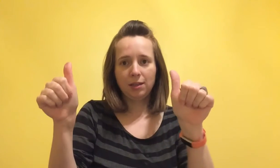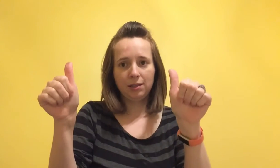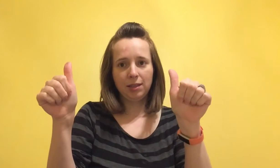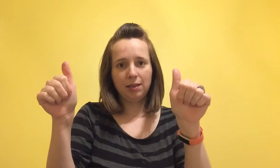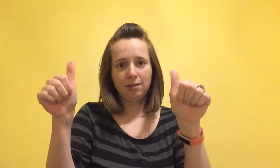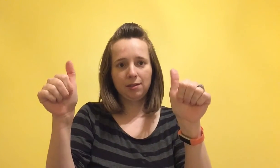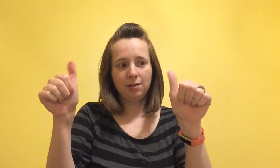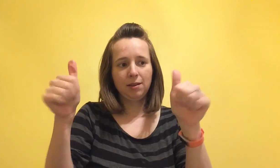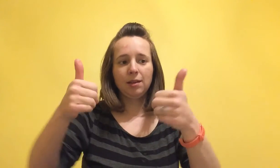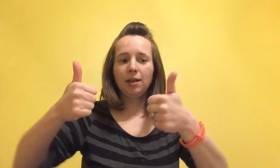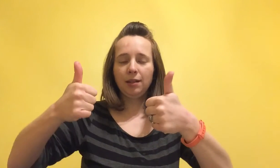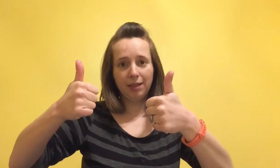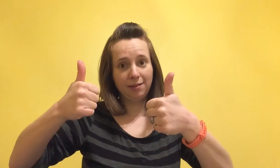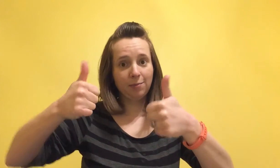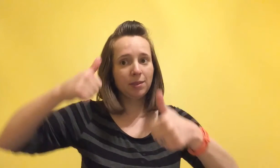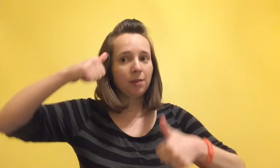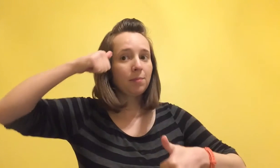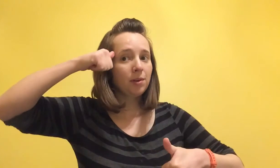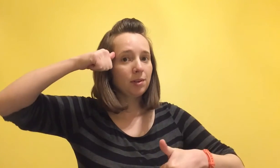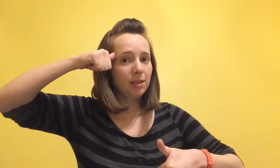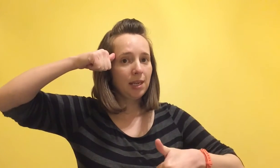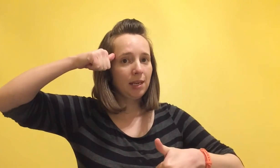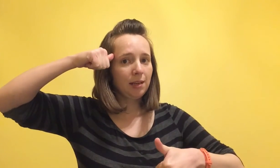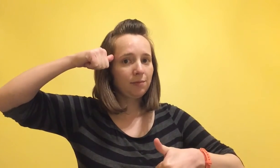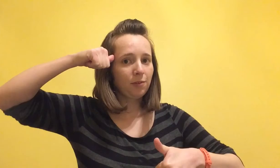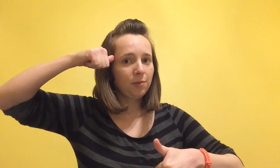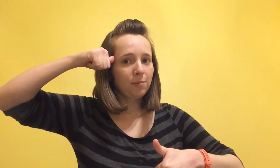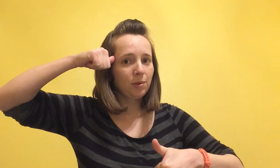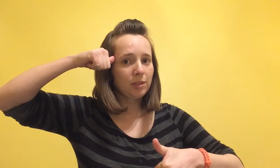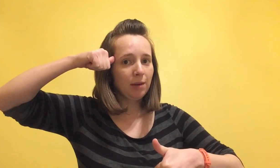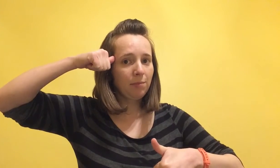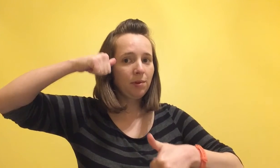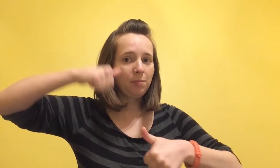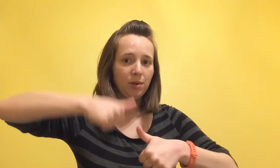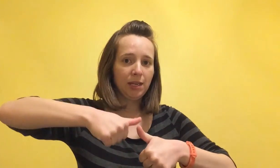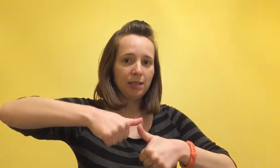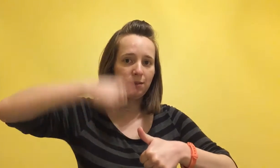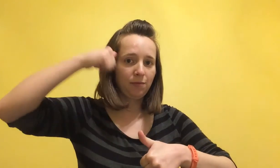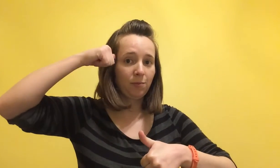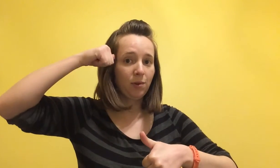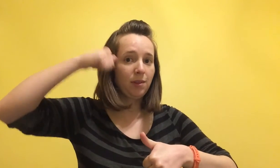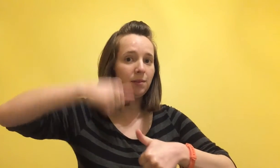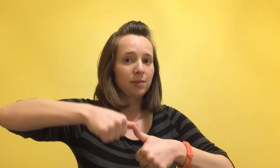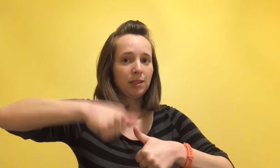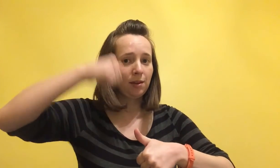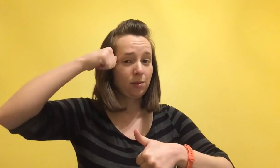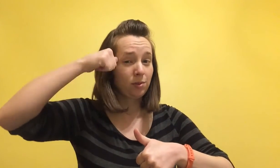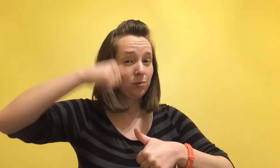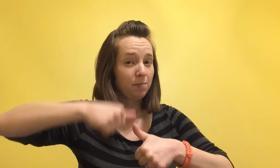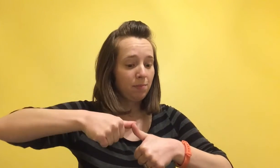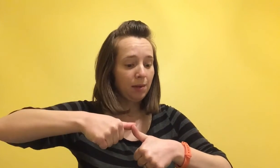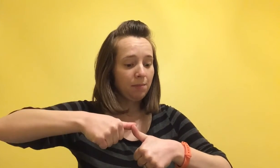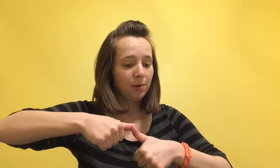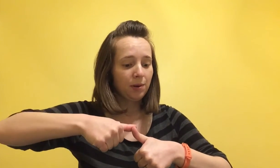It's like kind of like thumbs up, but you're taking from your temple and putting it down from one thumb to the other. So remember